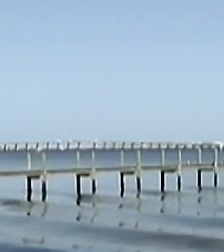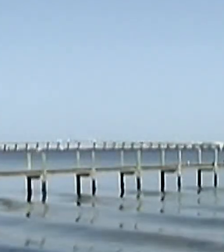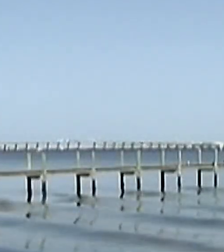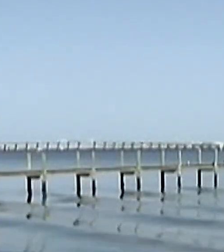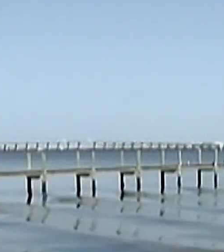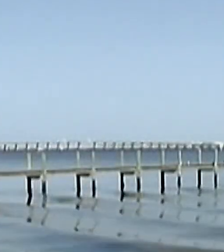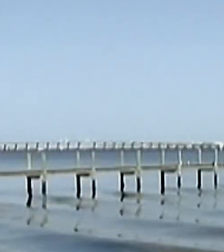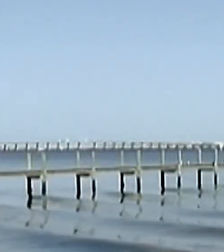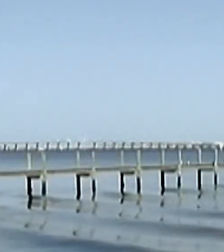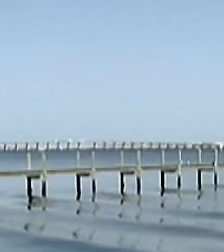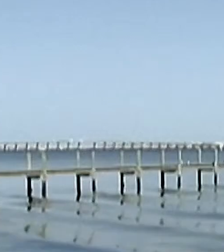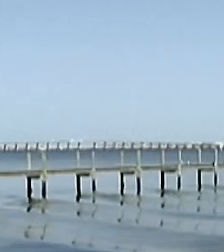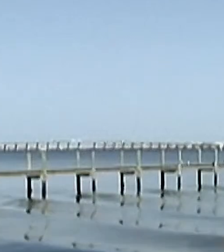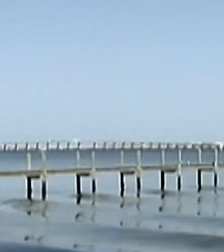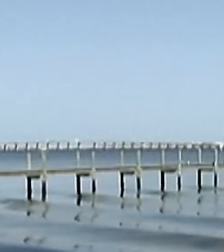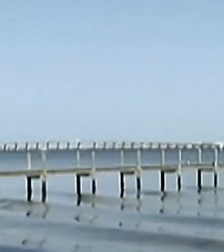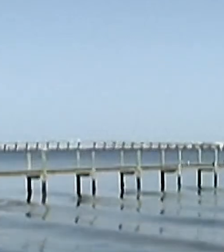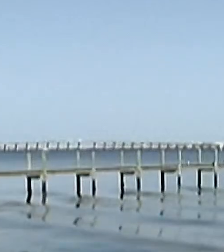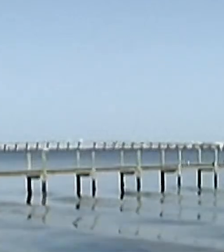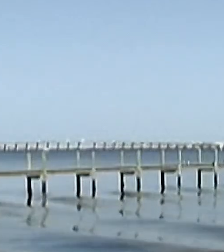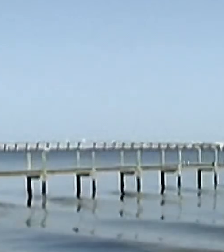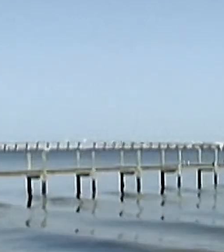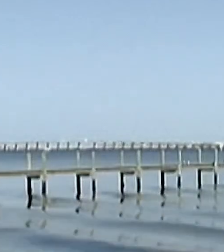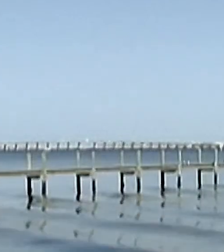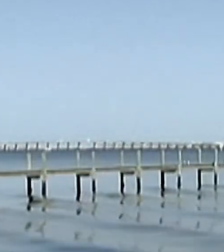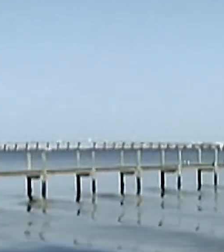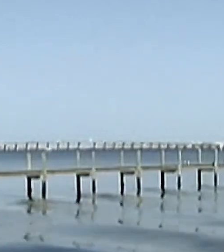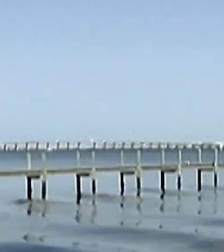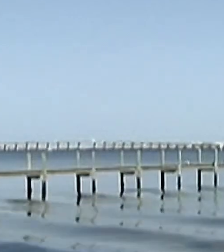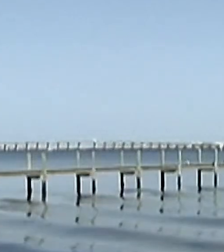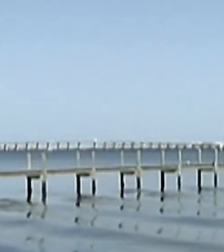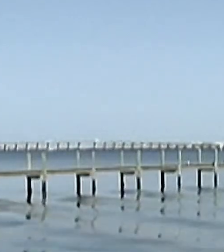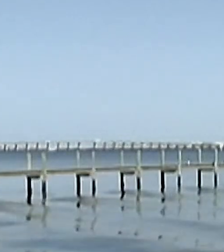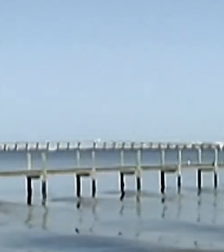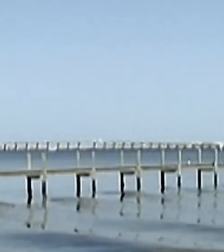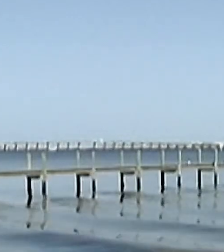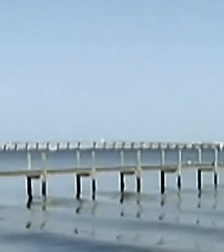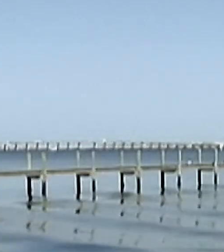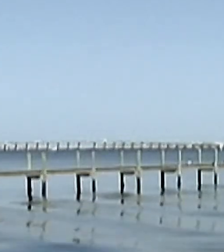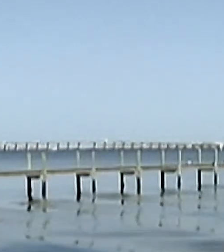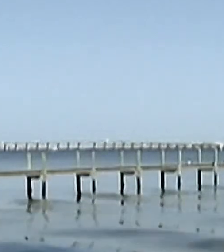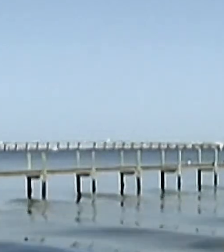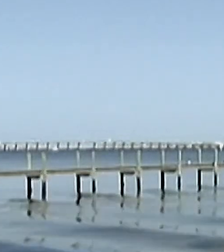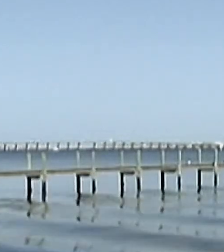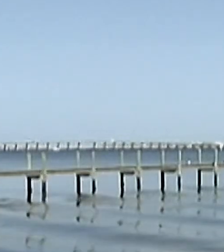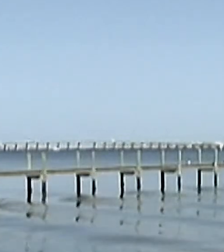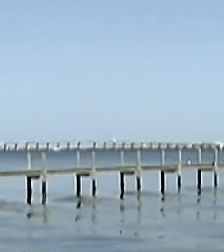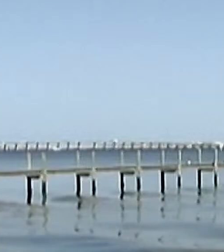You are watching the Florida Channel, connecting you to your state government.